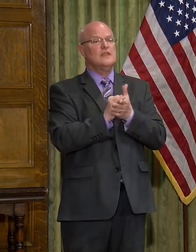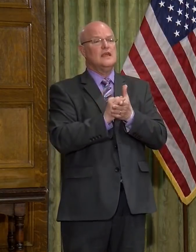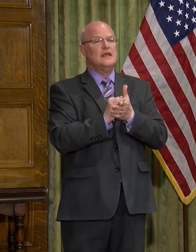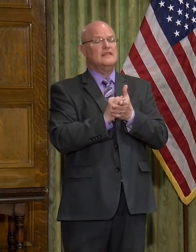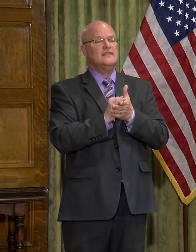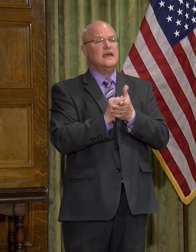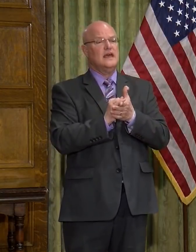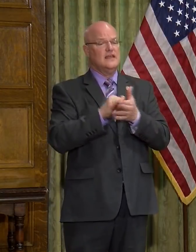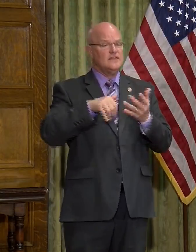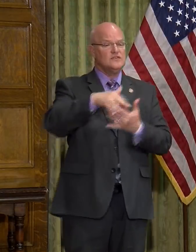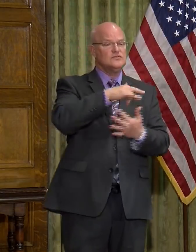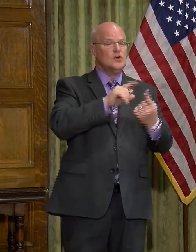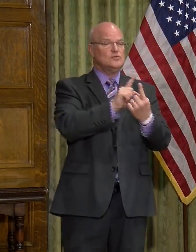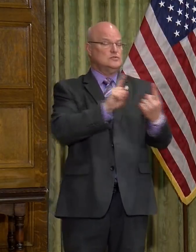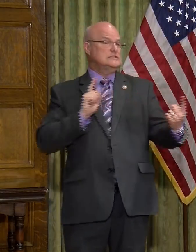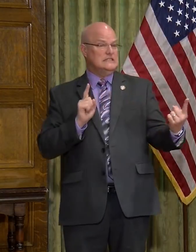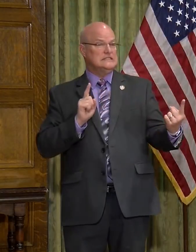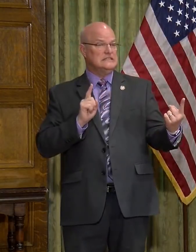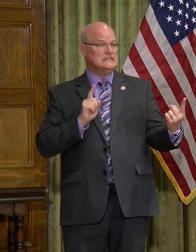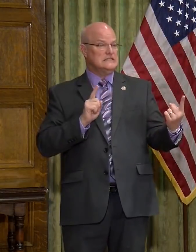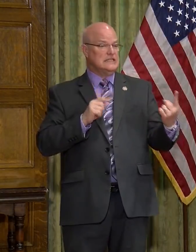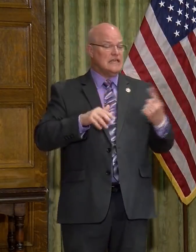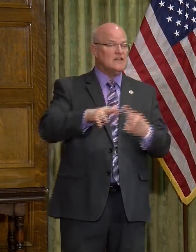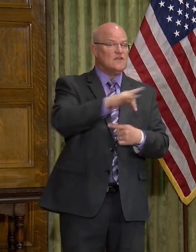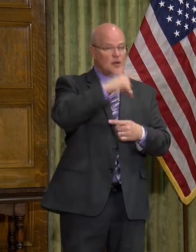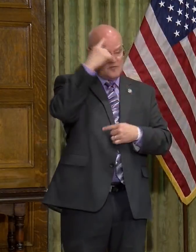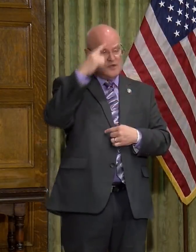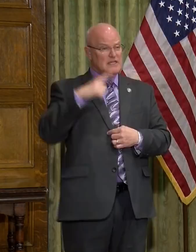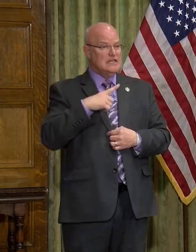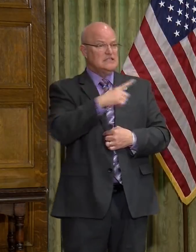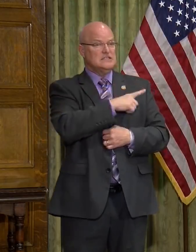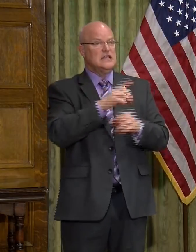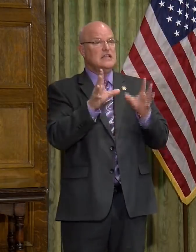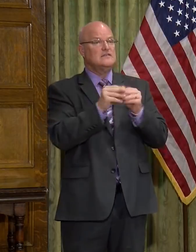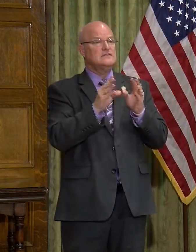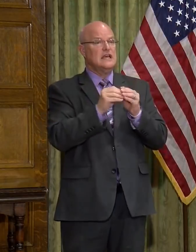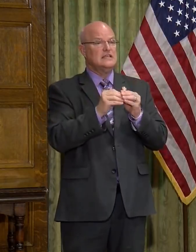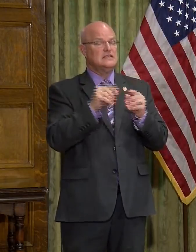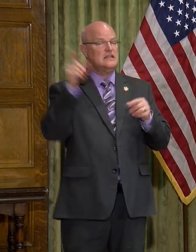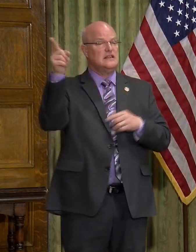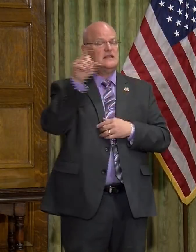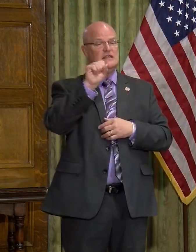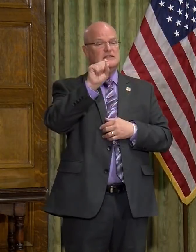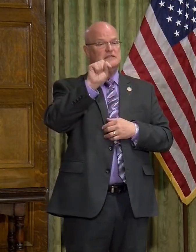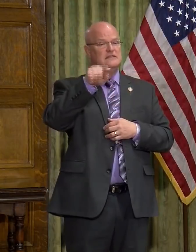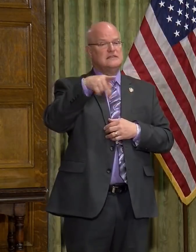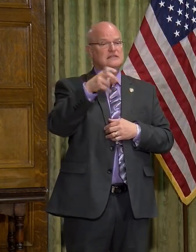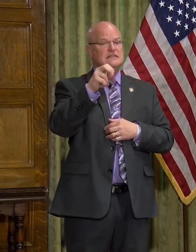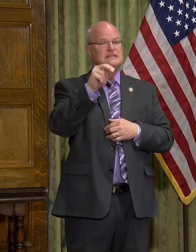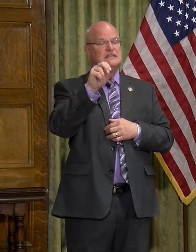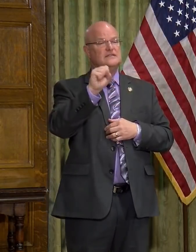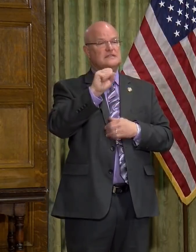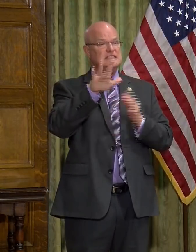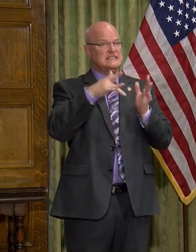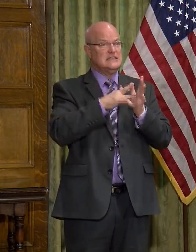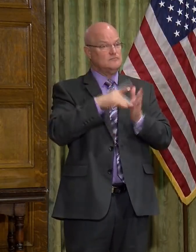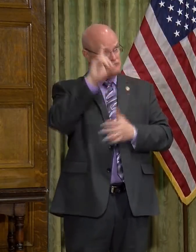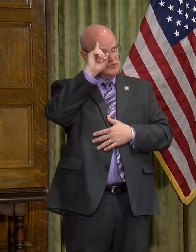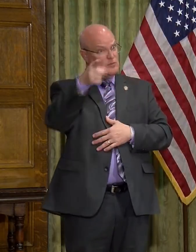the social distancing environment for the legislative session at the Stevens Center was smart, and that they